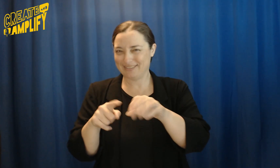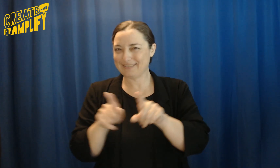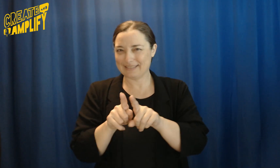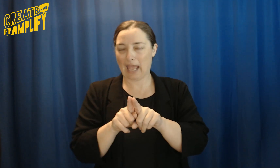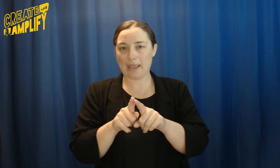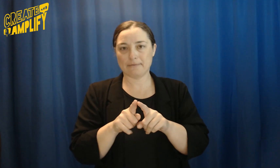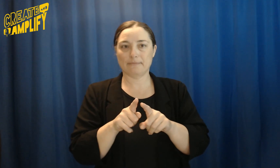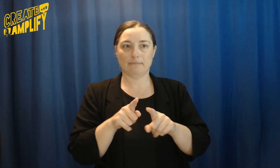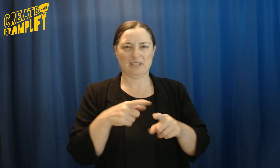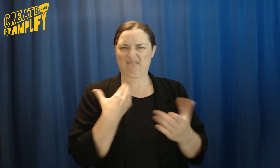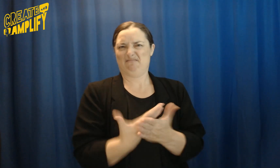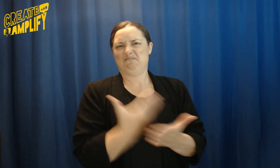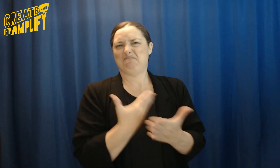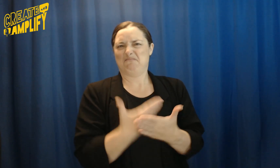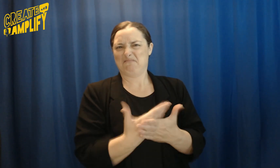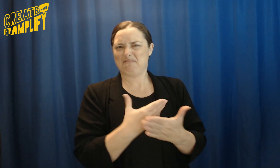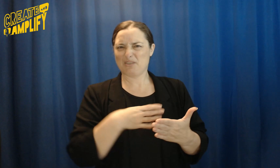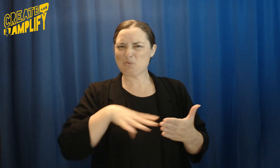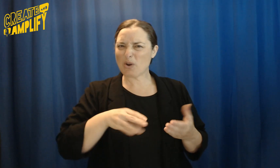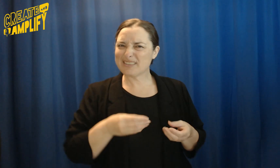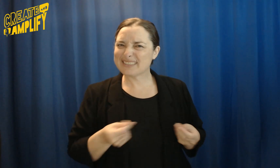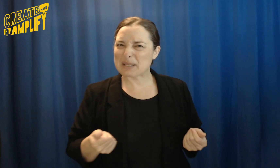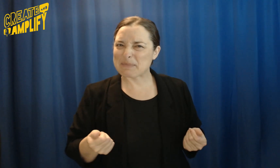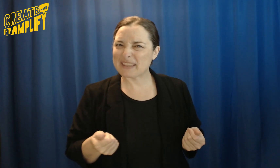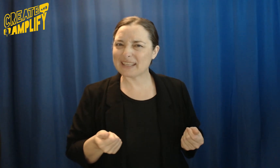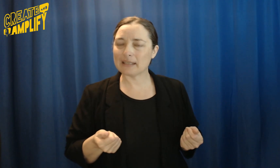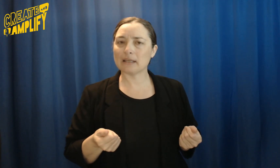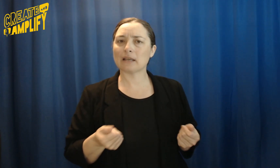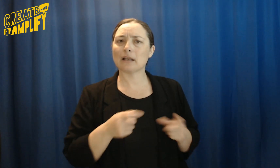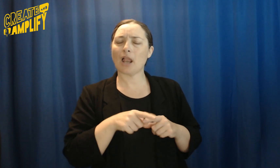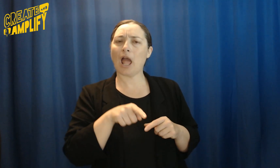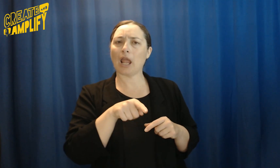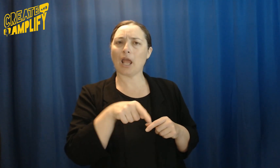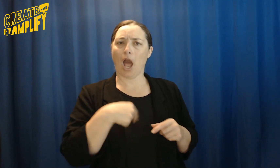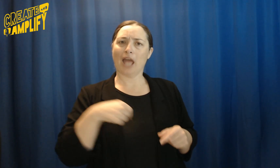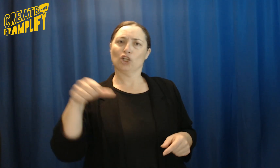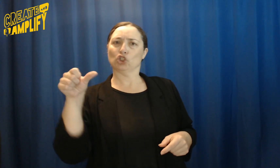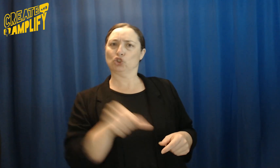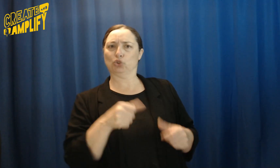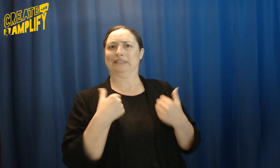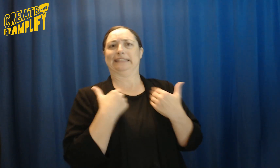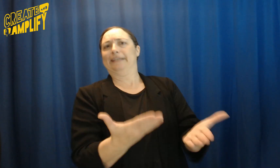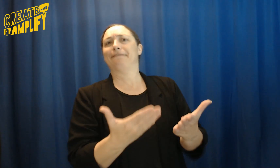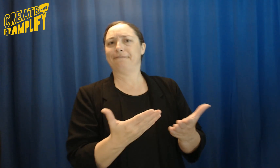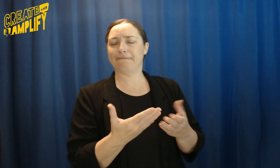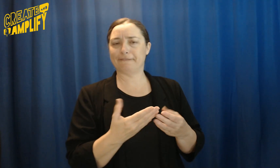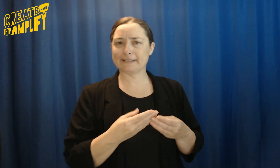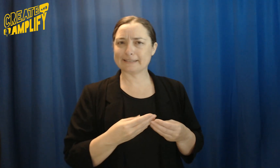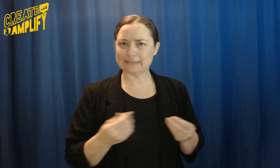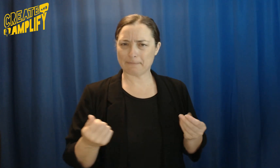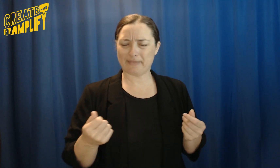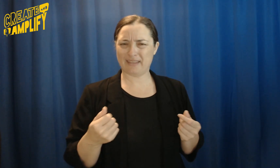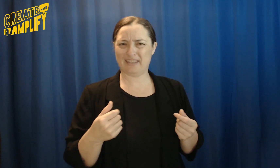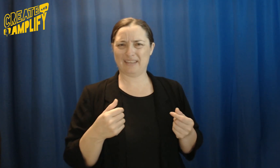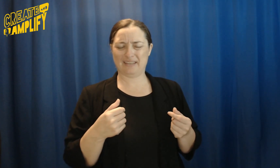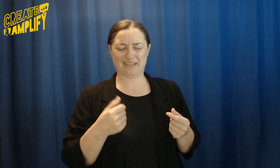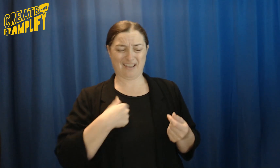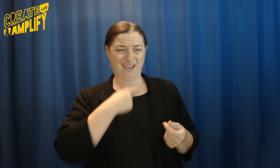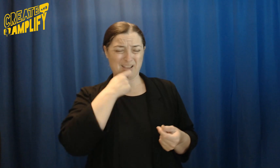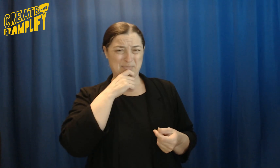of demanding, there's an entitlement to my energy that I'm just mystified by because so much of